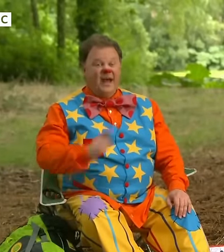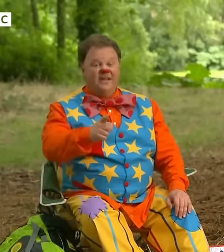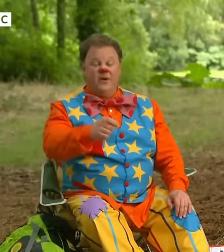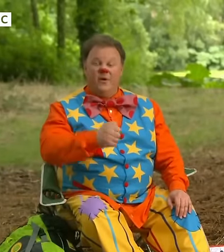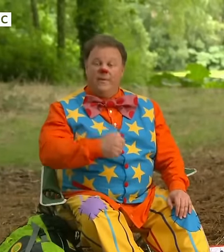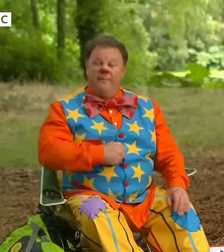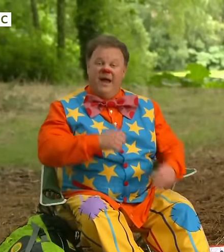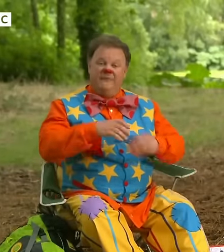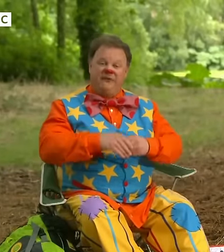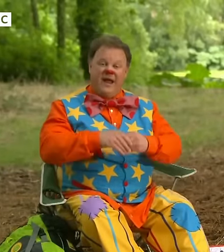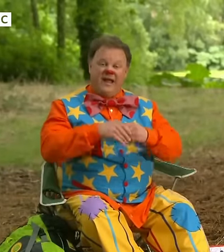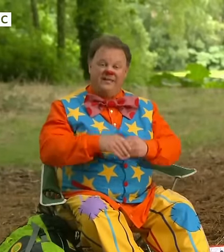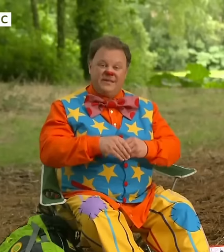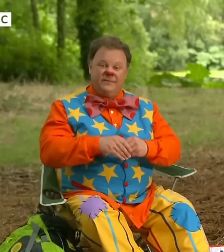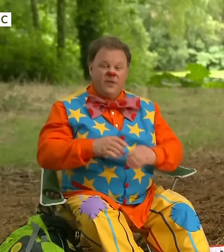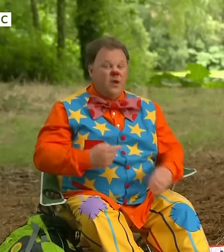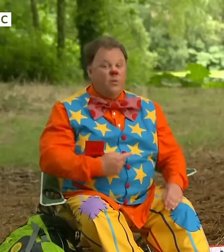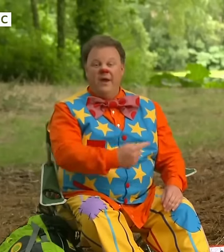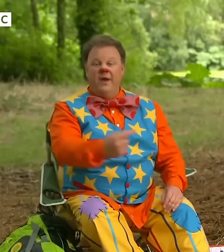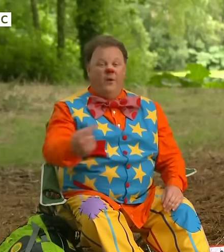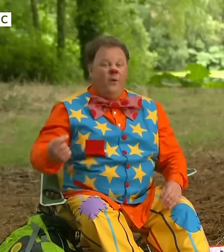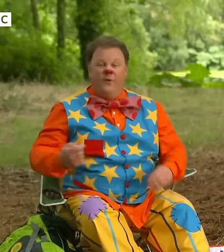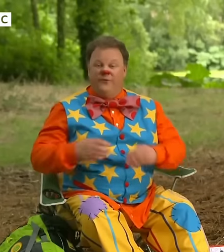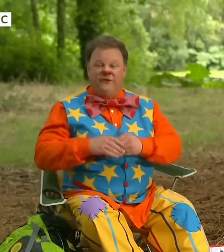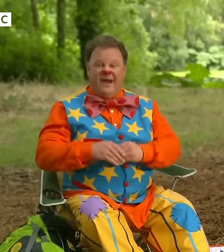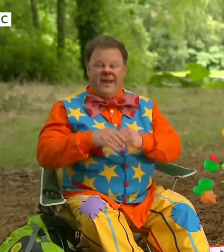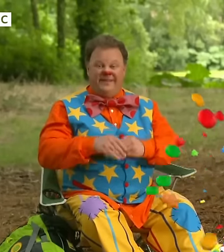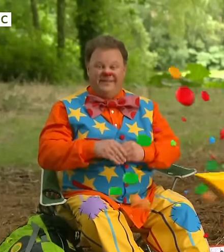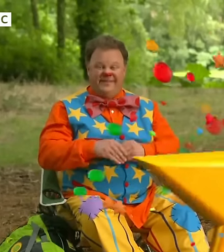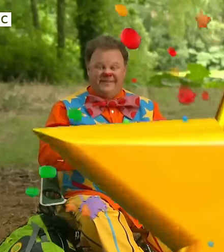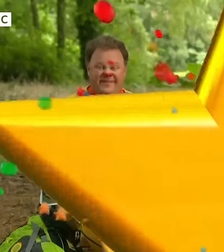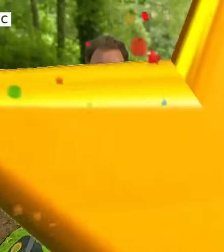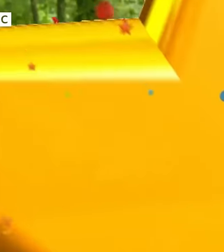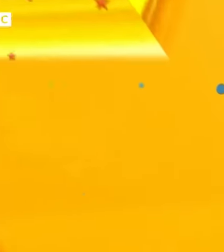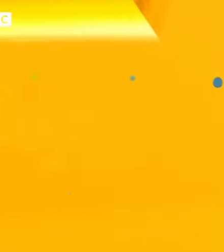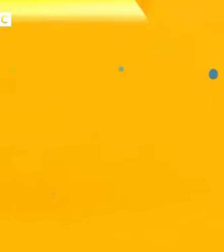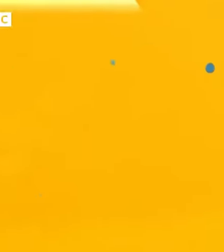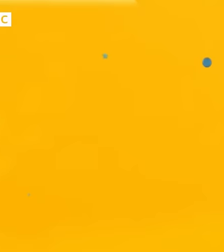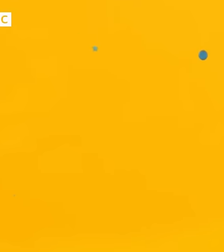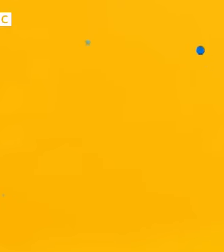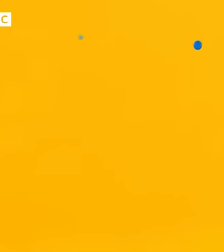And you're my friend. We're all friends.